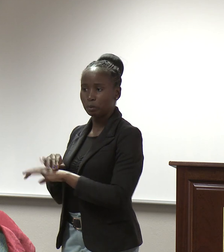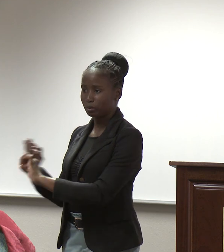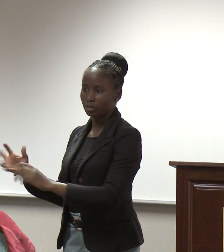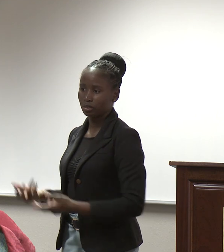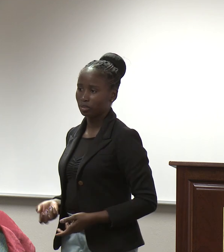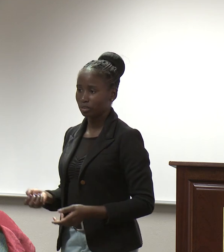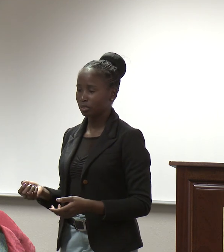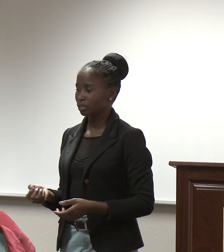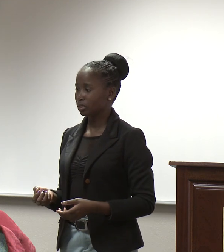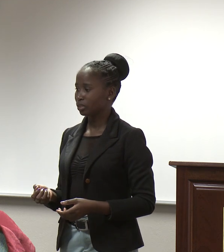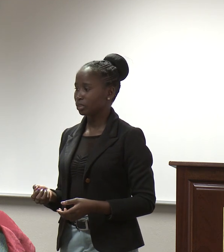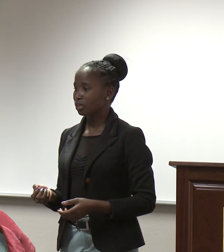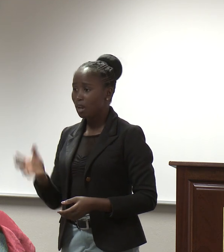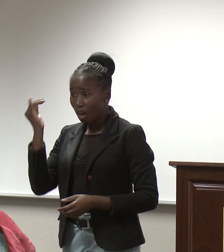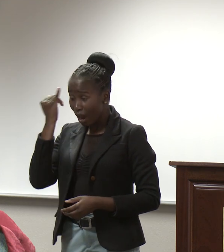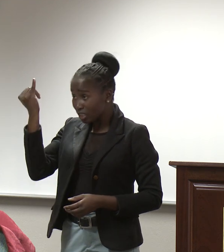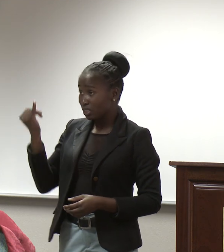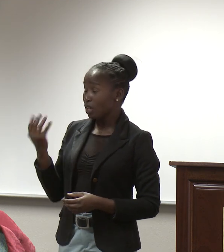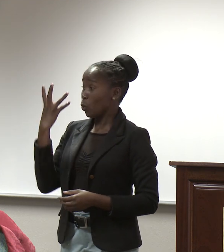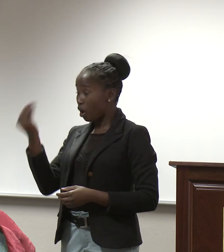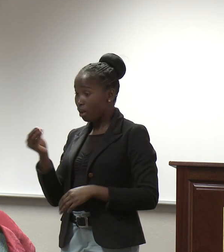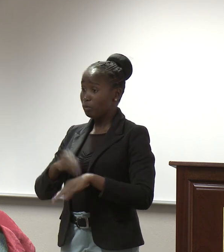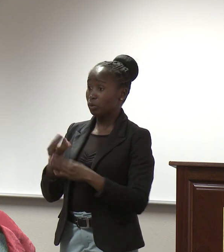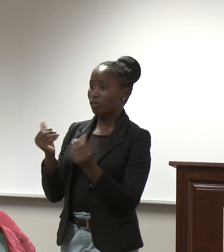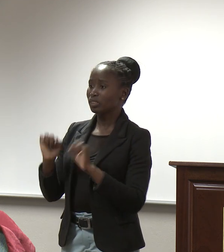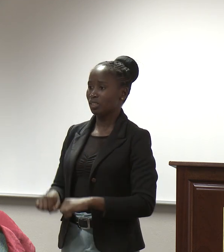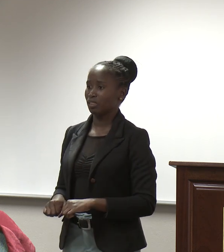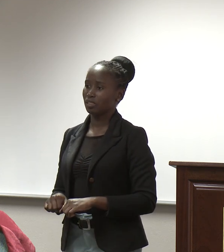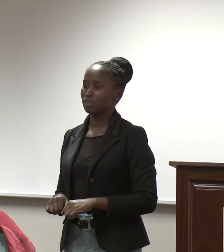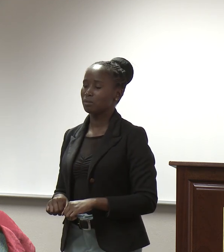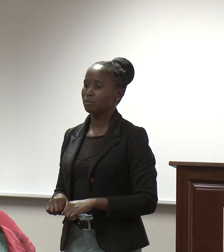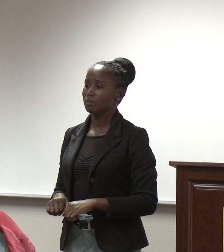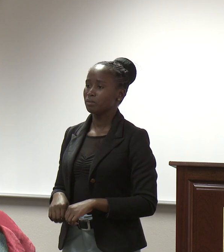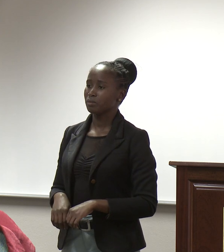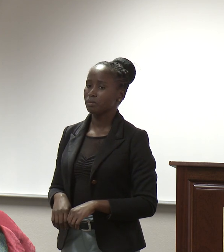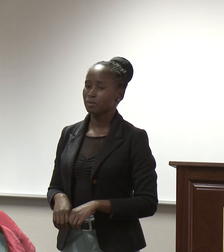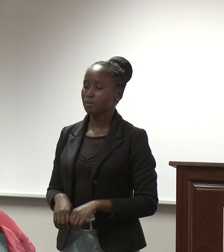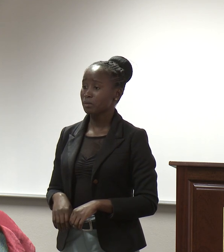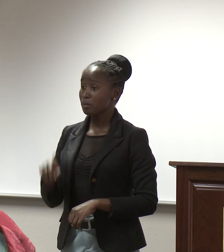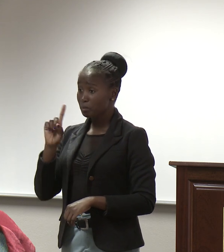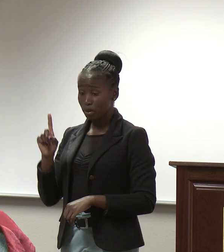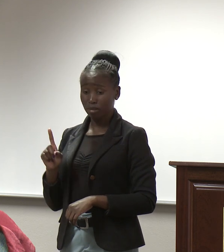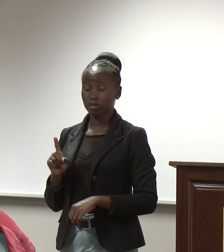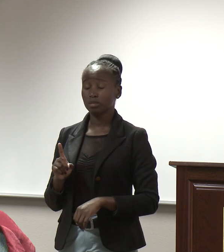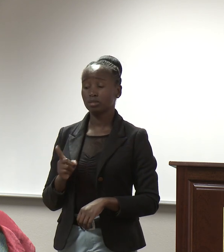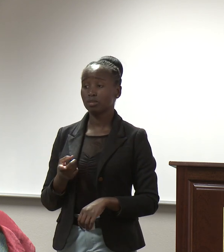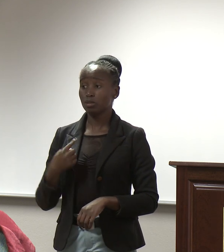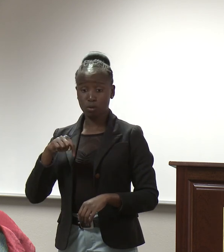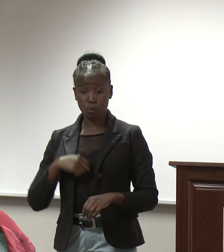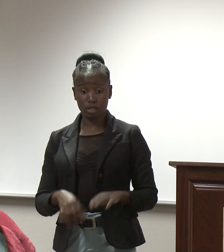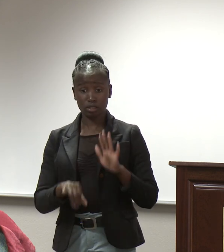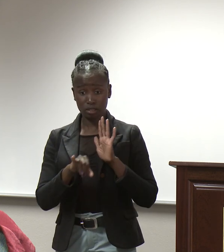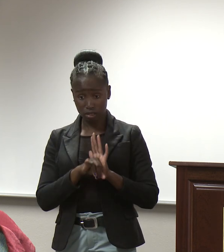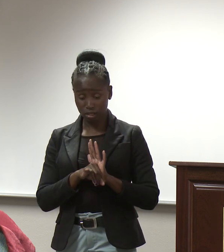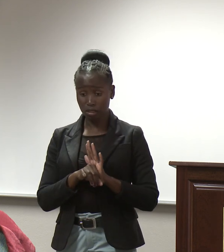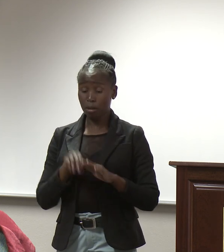crisis. We import ideas for the crisis. We are not, in fact, defining the crisis in university